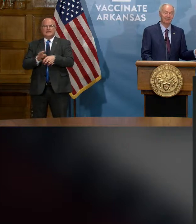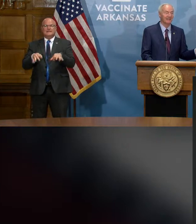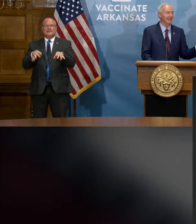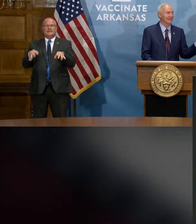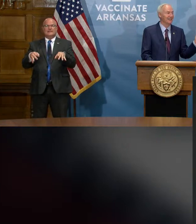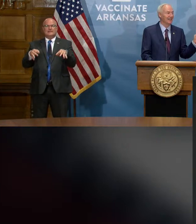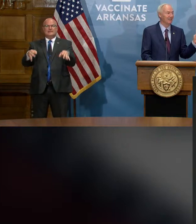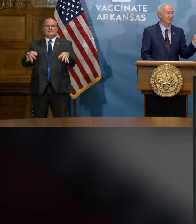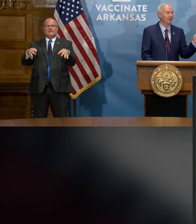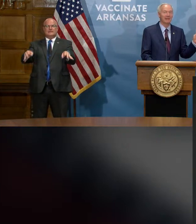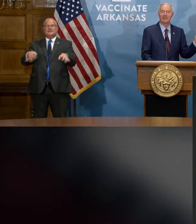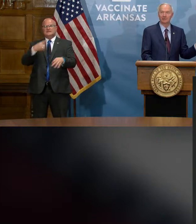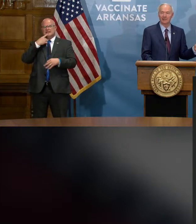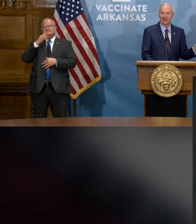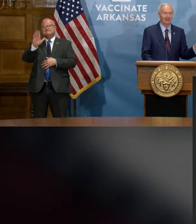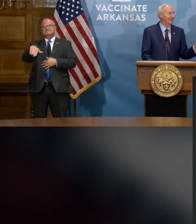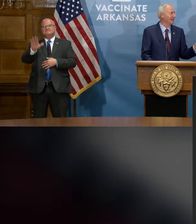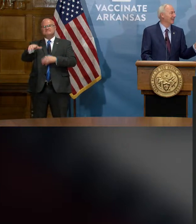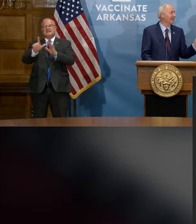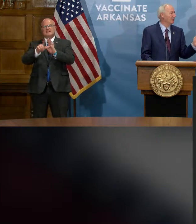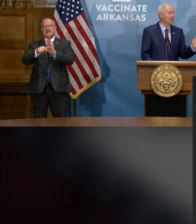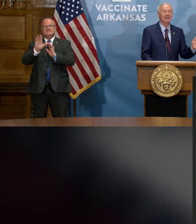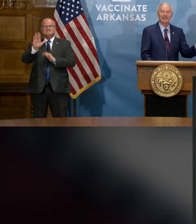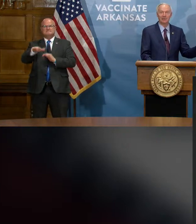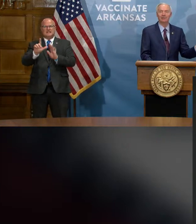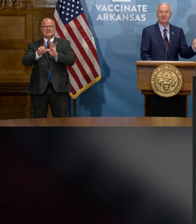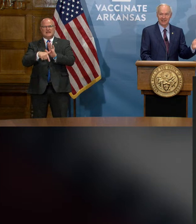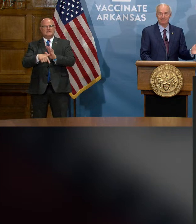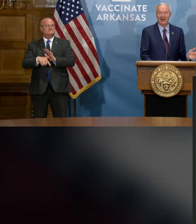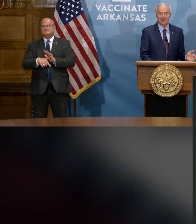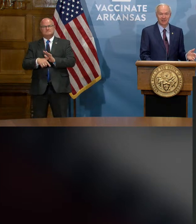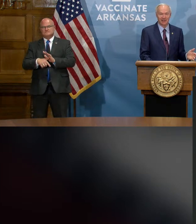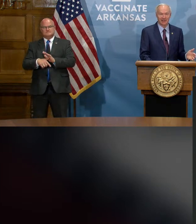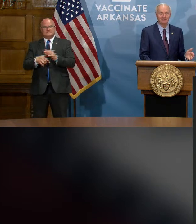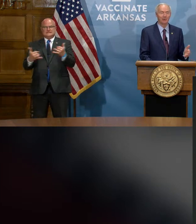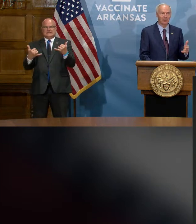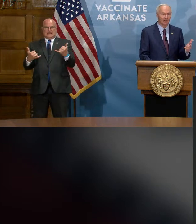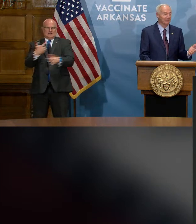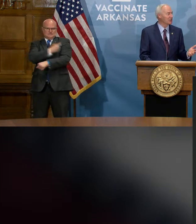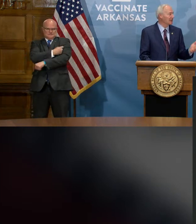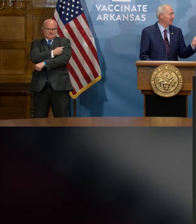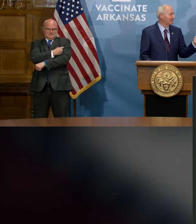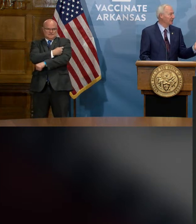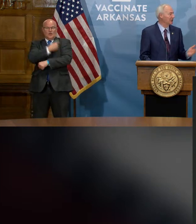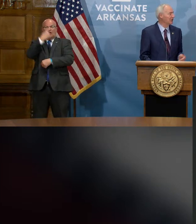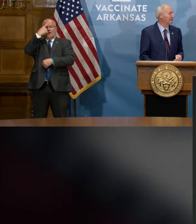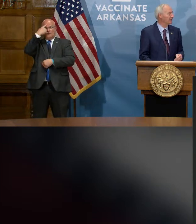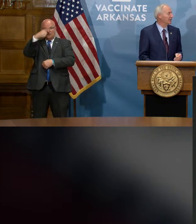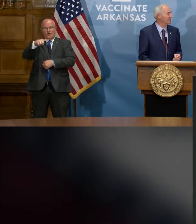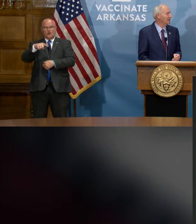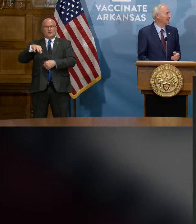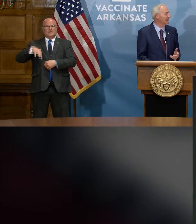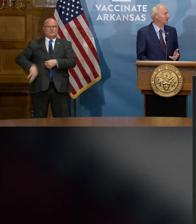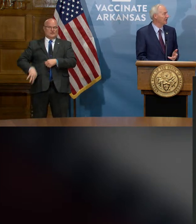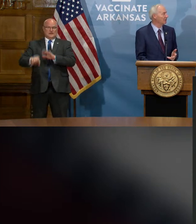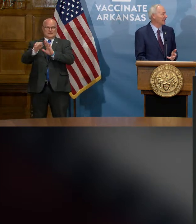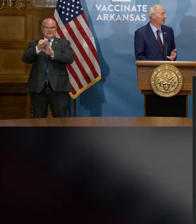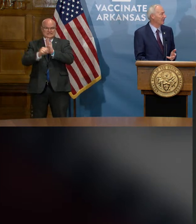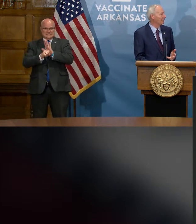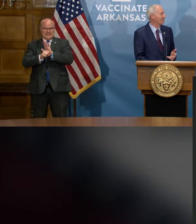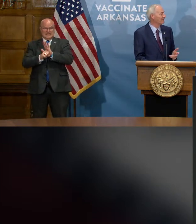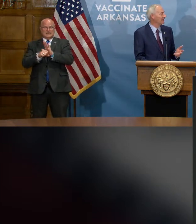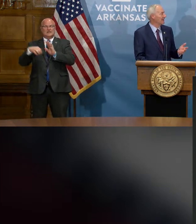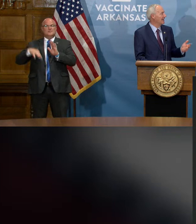it off and they say, well, we can do it later. We need you to get vaccinated for the good of the state, for the good of the community, and